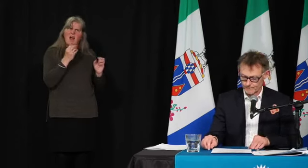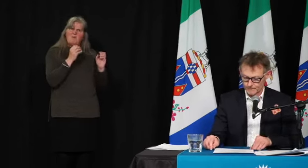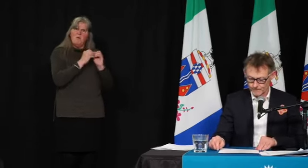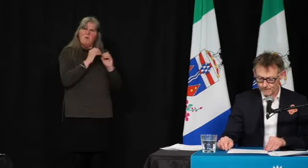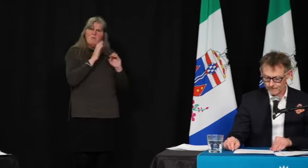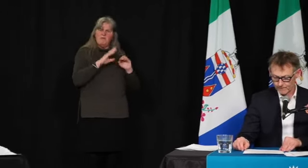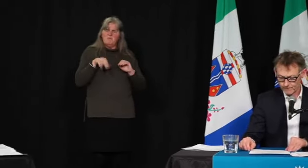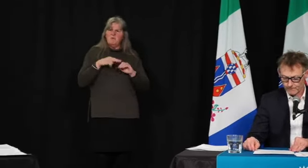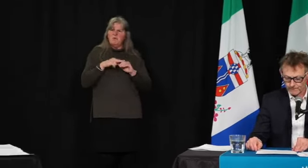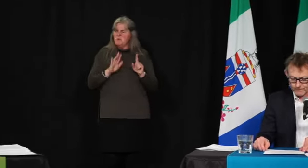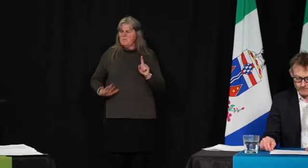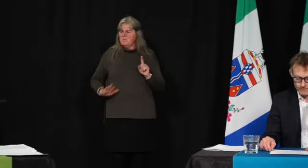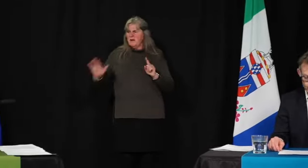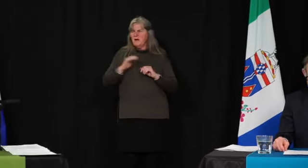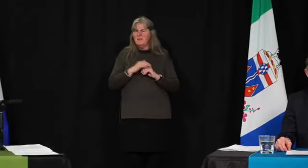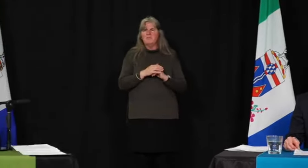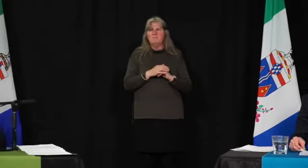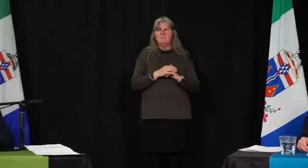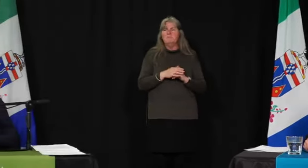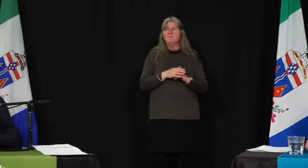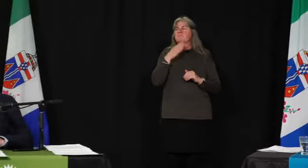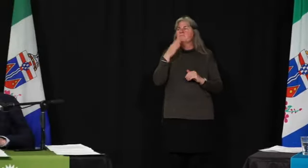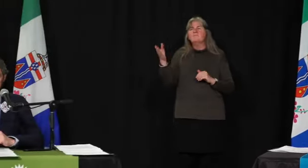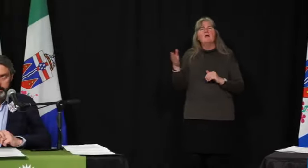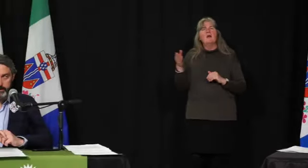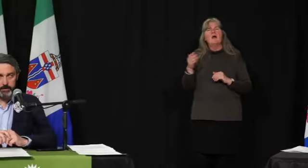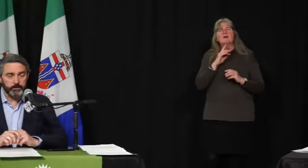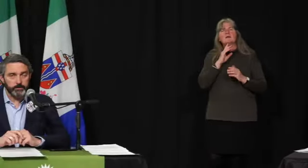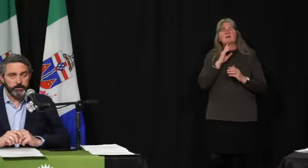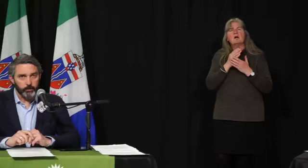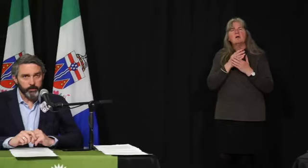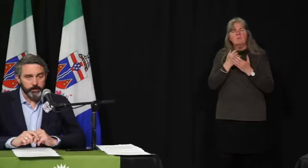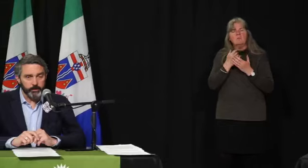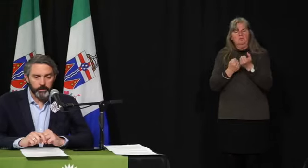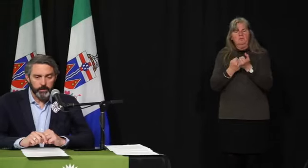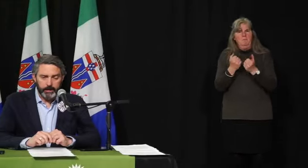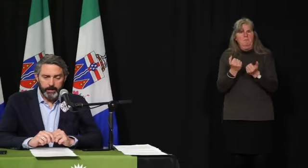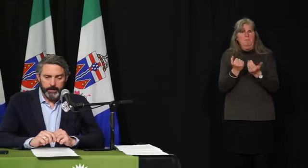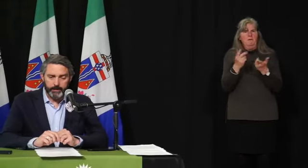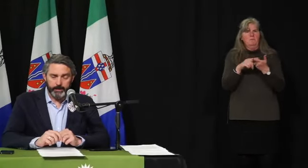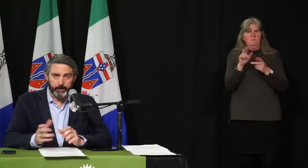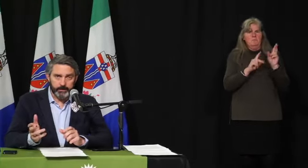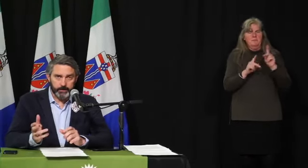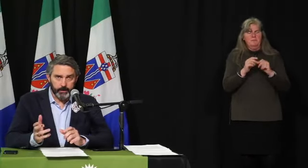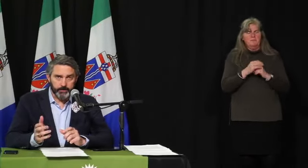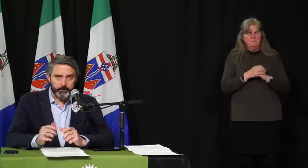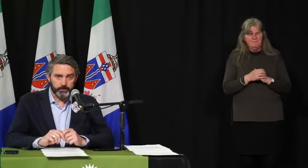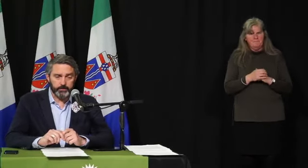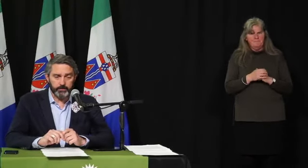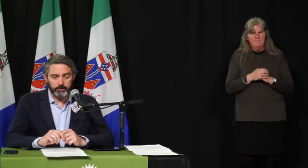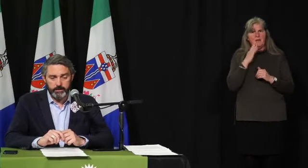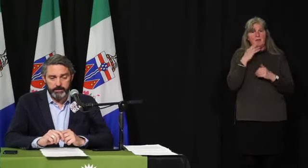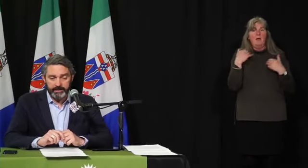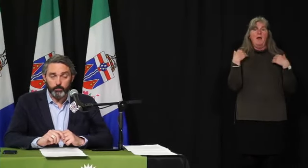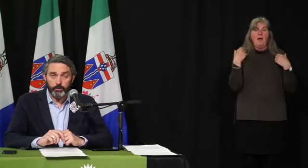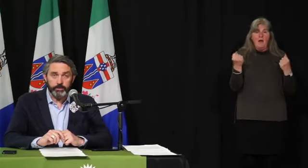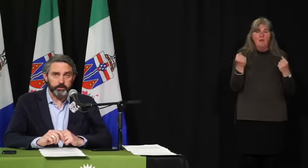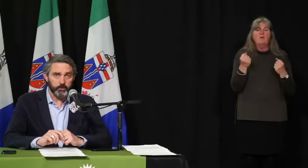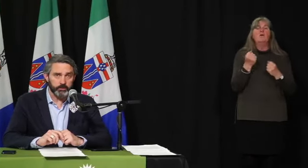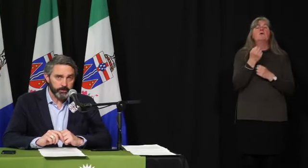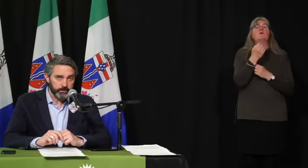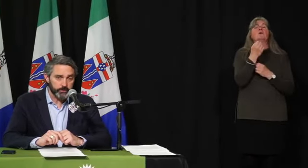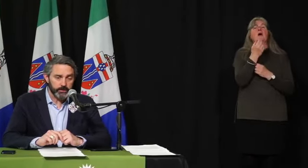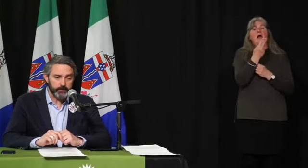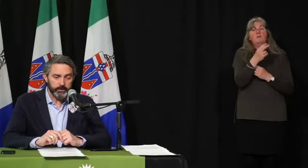I can speak to the supports available in this question. This is an extremely important issue. And I understand that Health and Social Services is